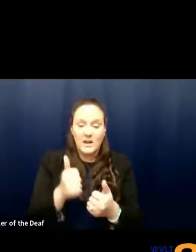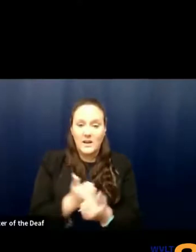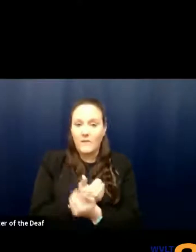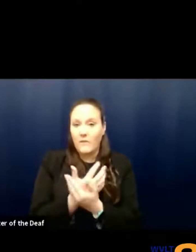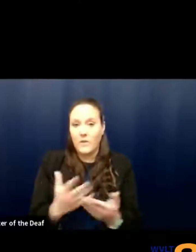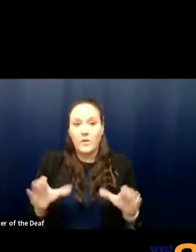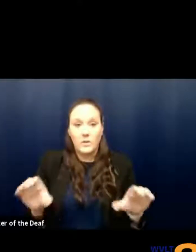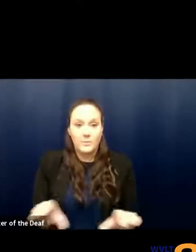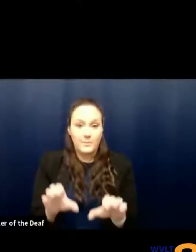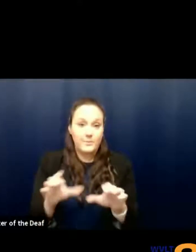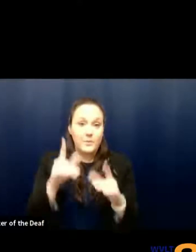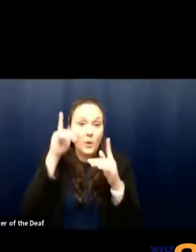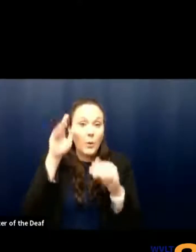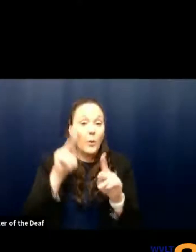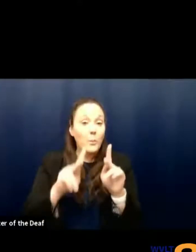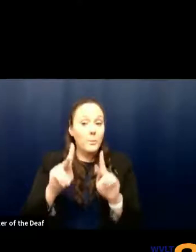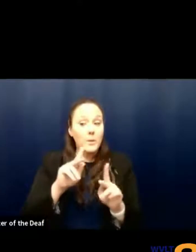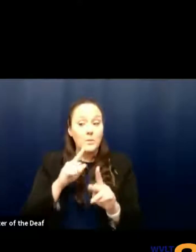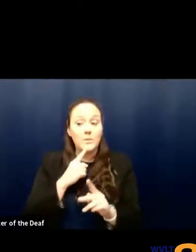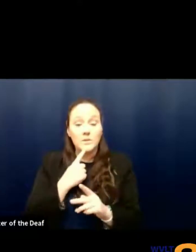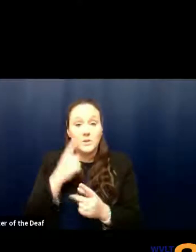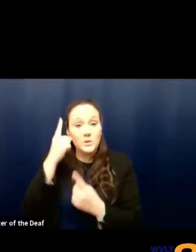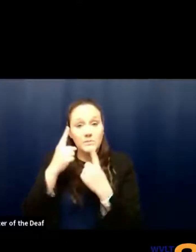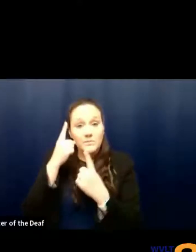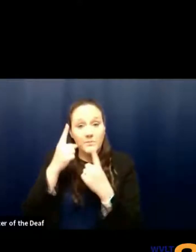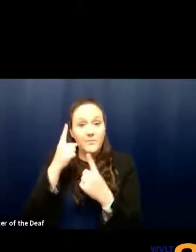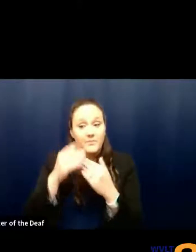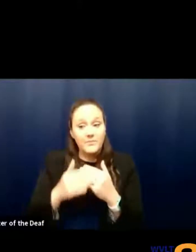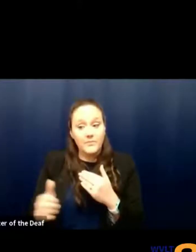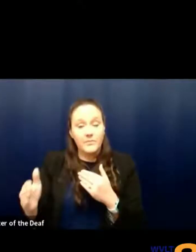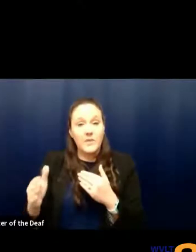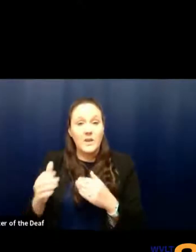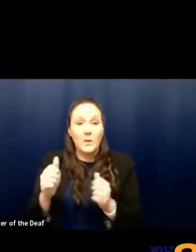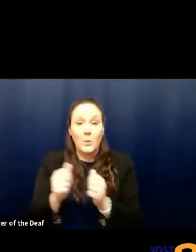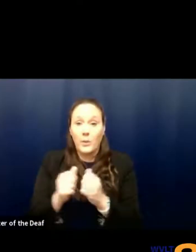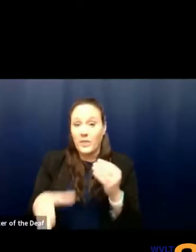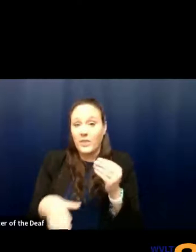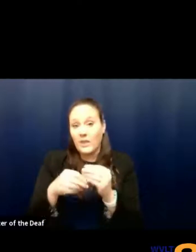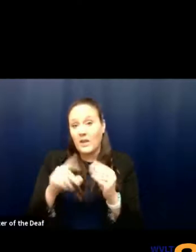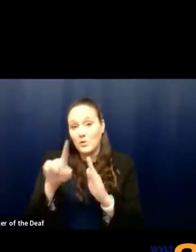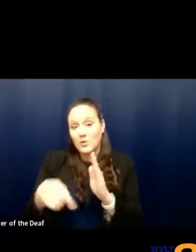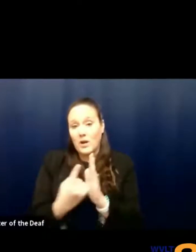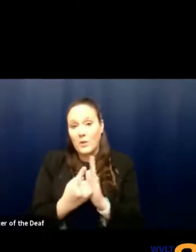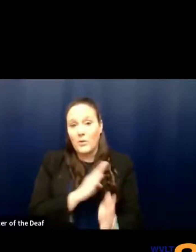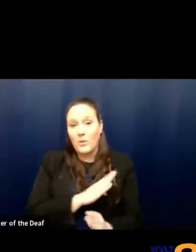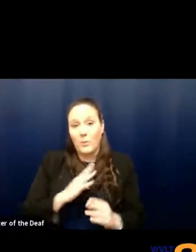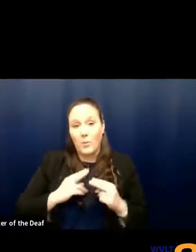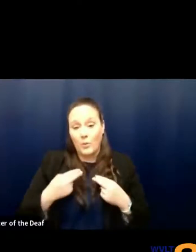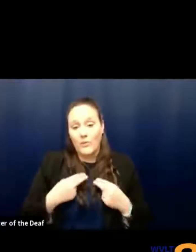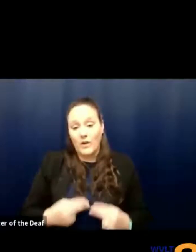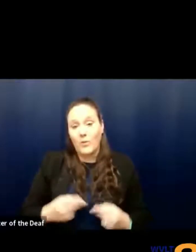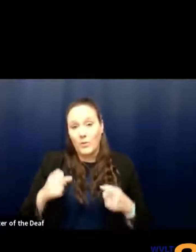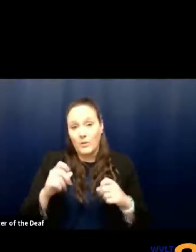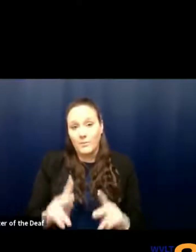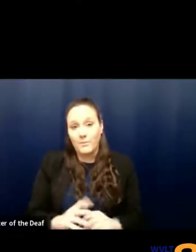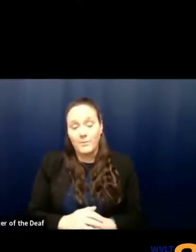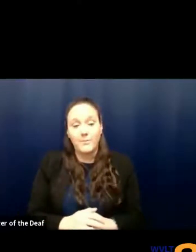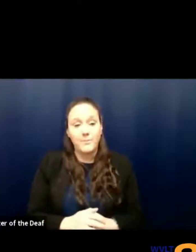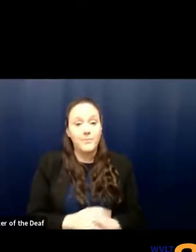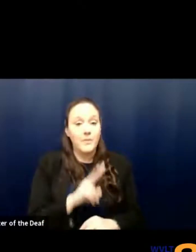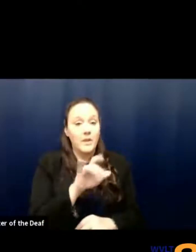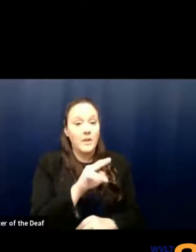people take that serious as they move forward, even with this extra hour that the Board of Health has allowed. From Vincent with Knox News,